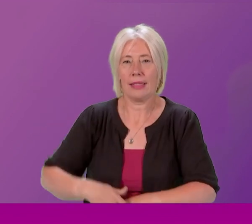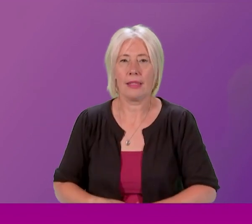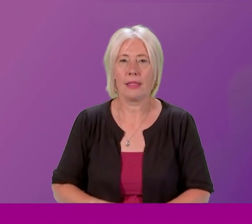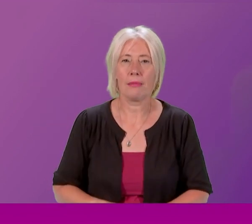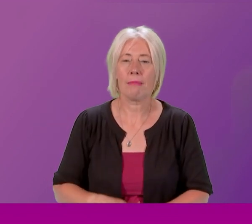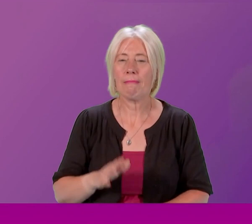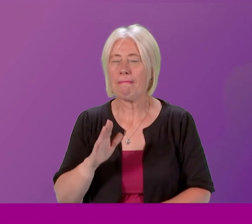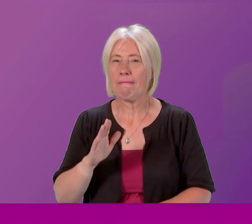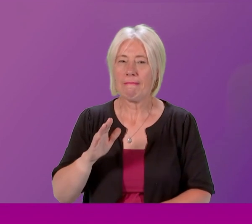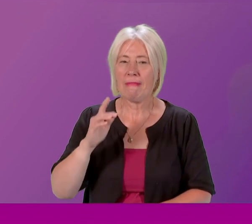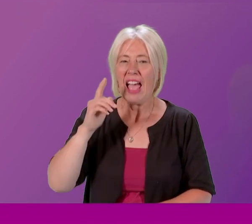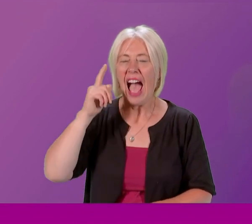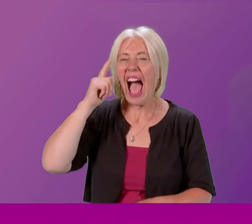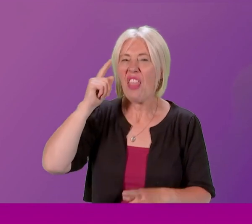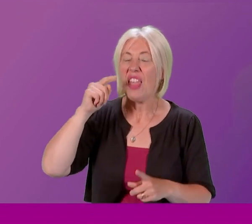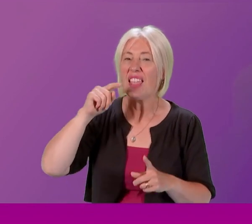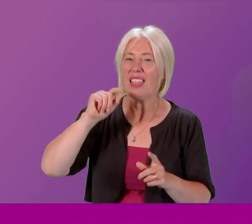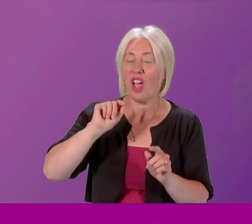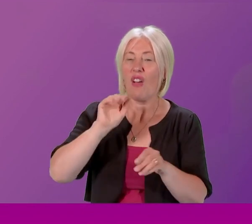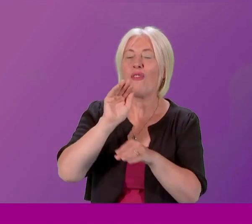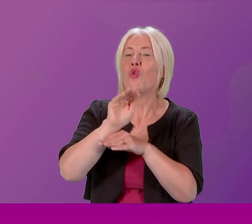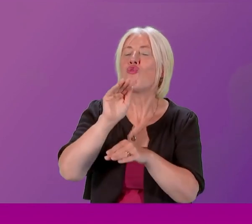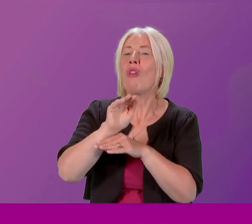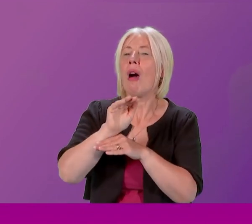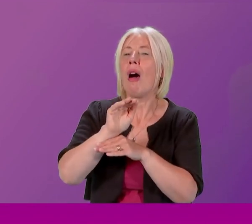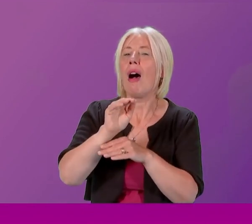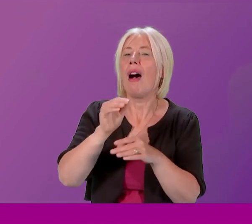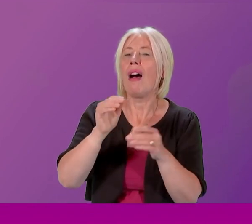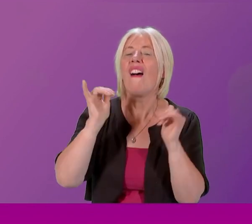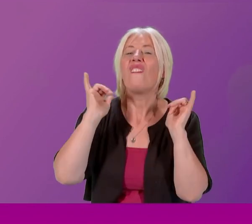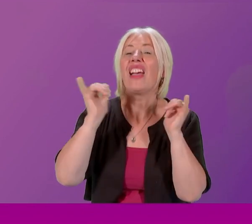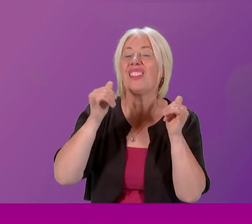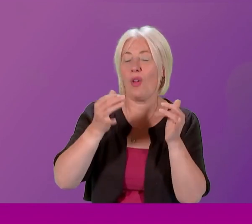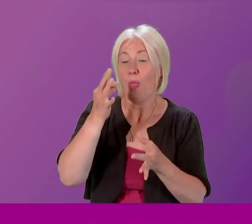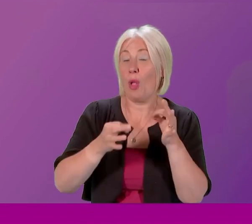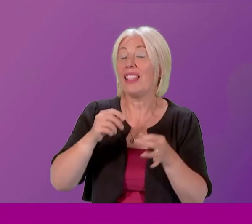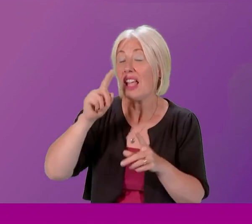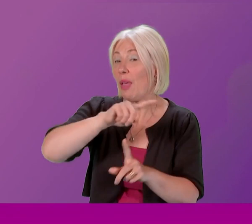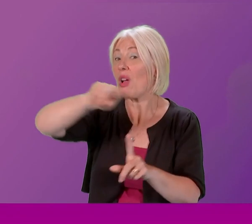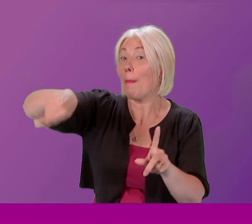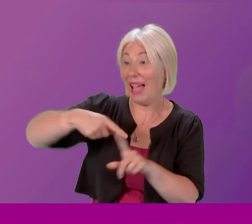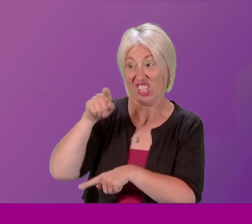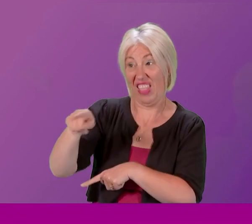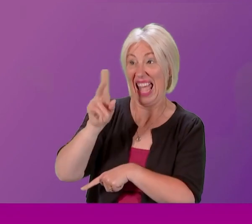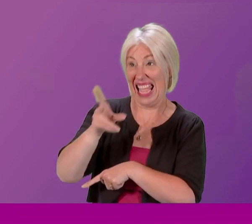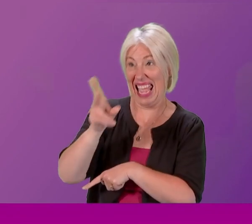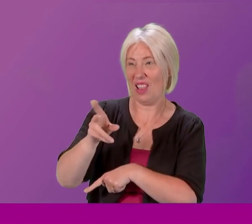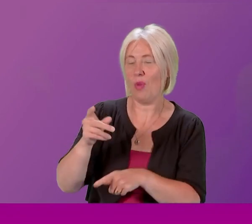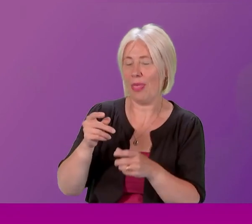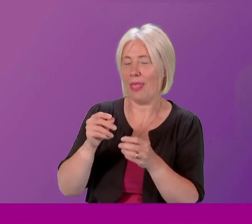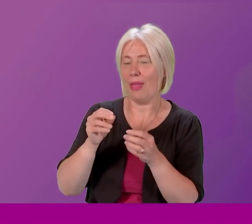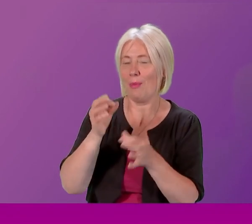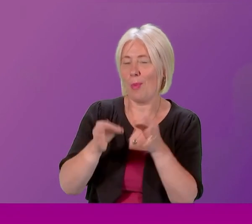sneaky hunch we're going to return to this in future festivals of politics, in its wider sense. Right, we've probably got time for a couple,